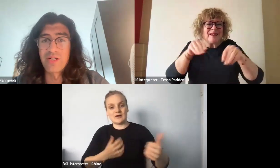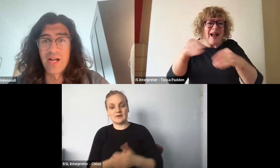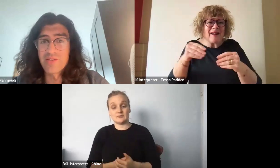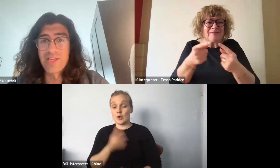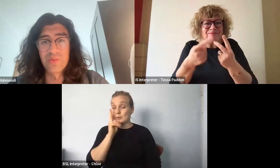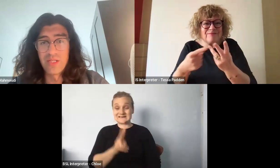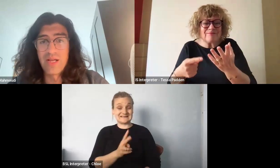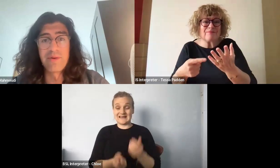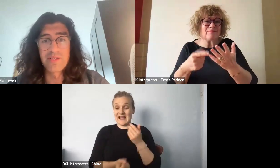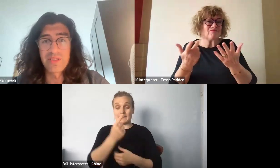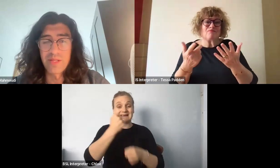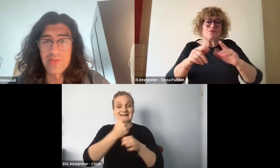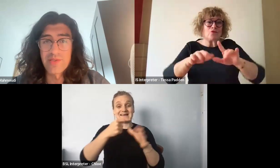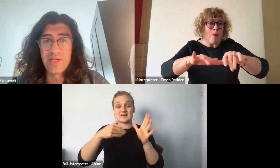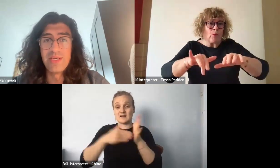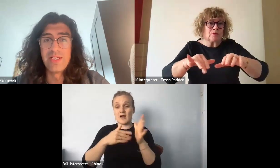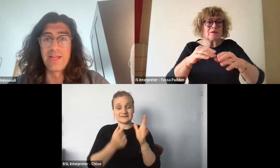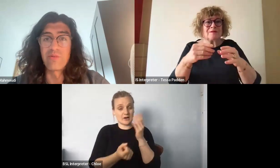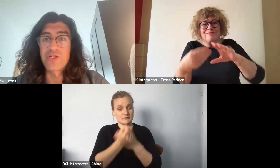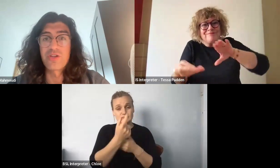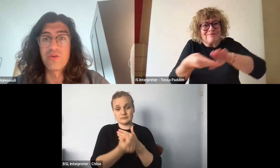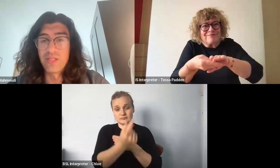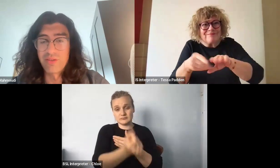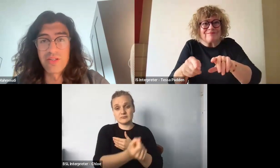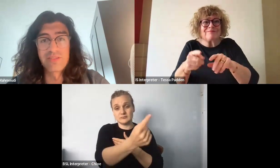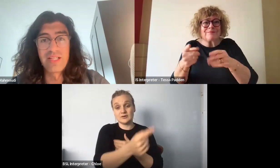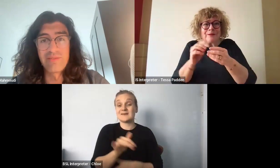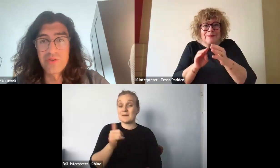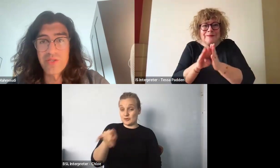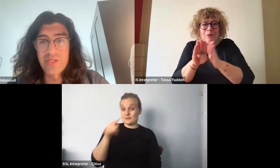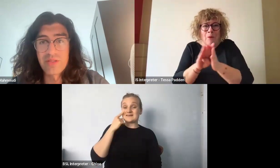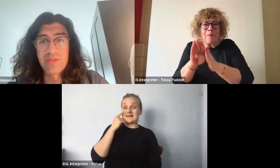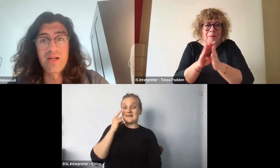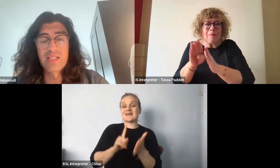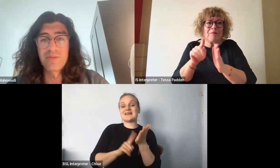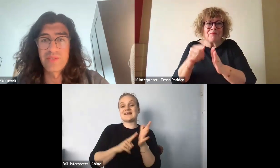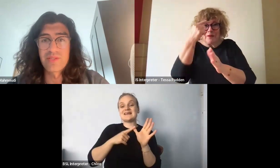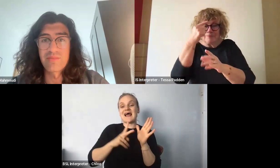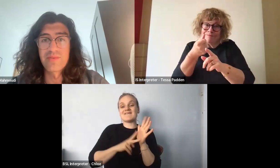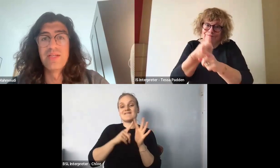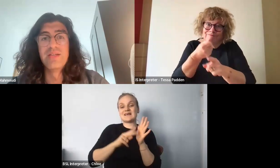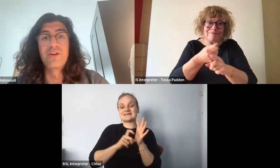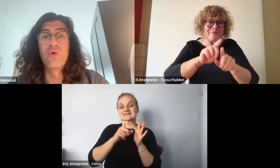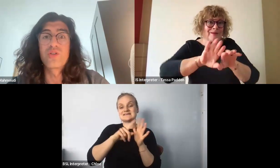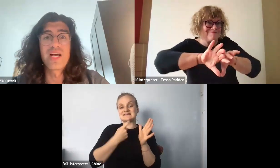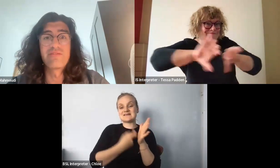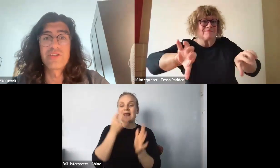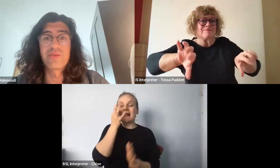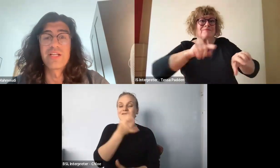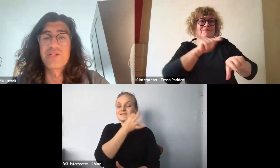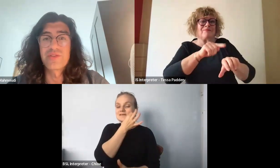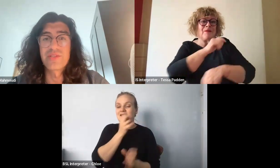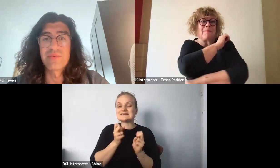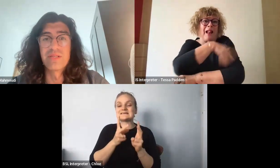play out in Gaza as well, amongst other places, in which you will have heard of the Lavender system, the Gospel systems, the CoreSight